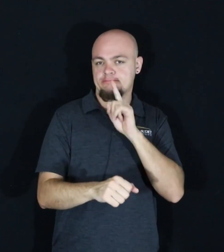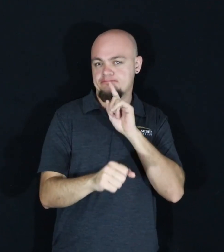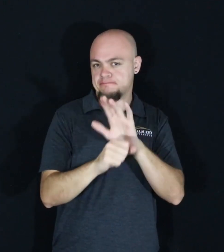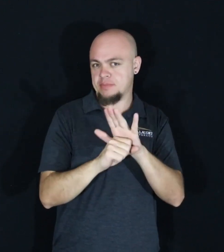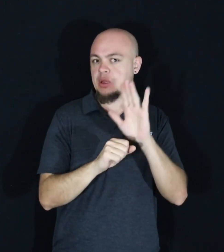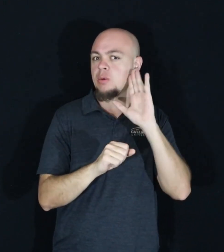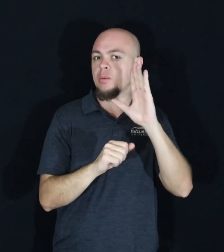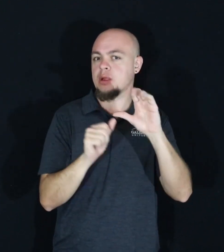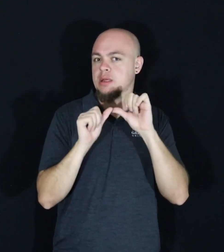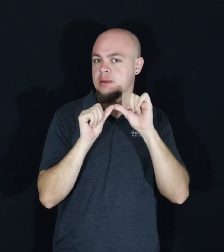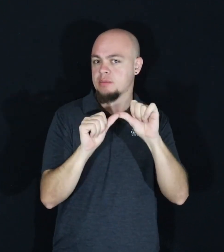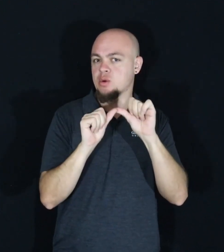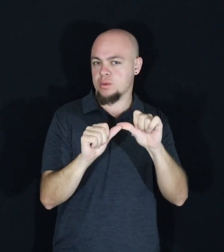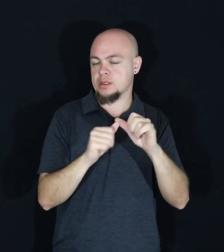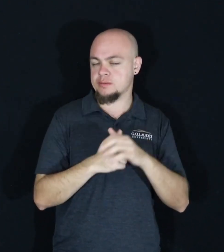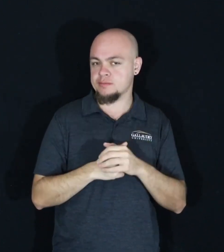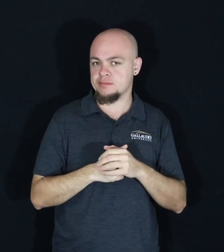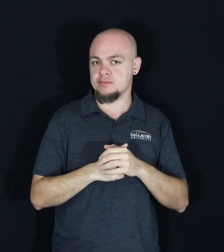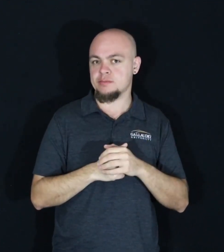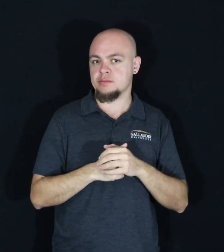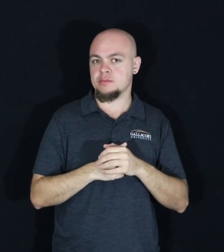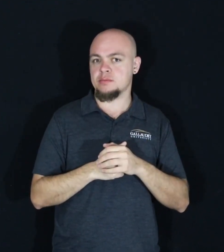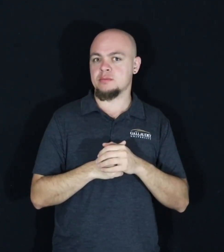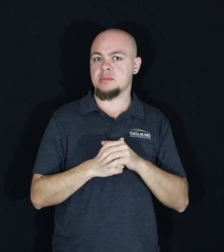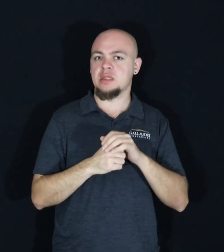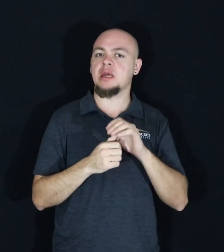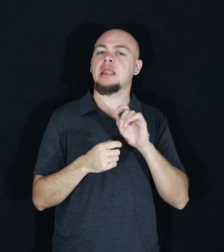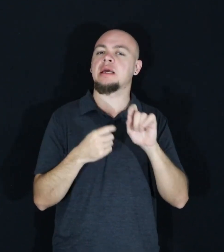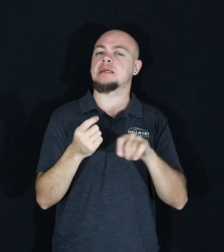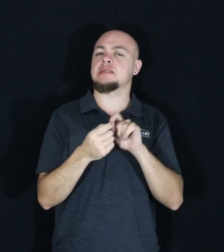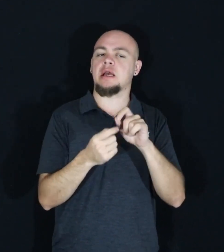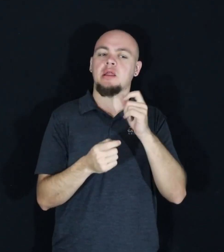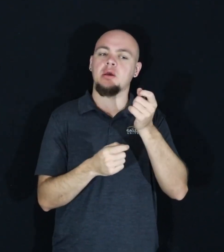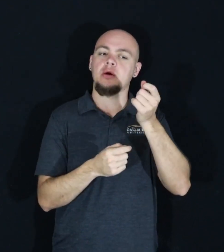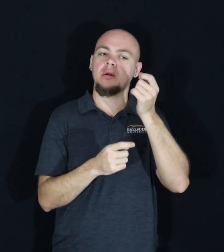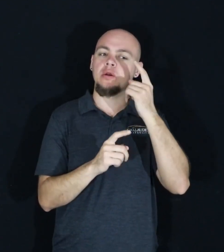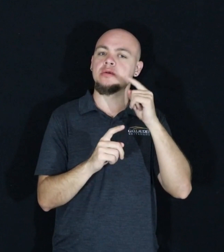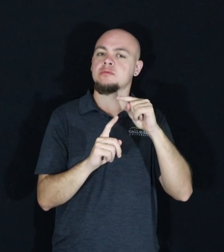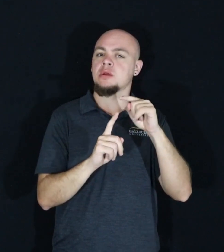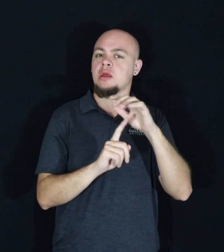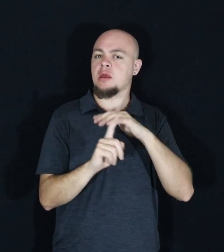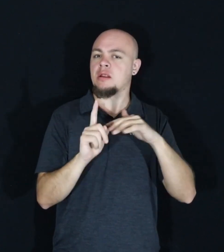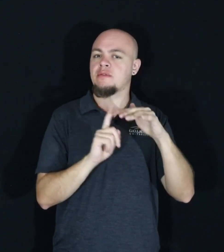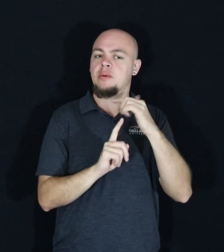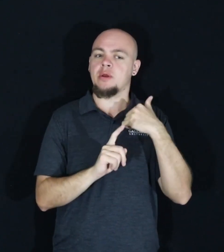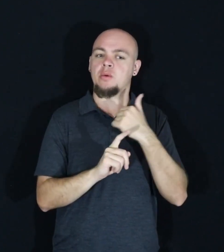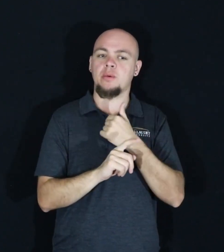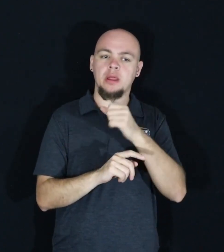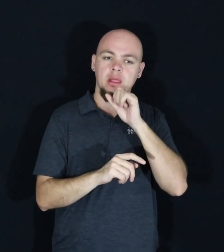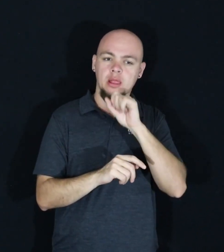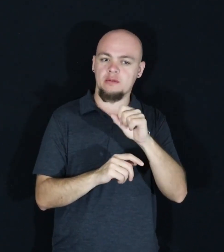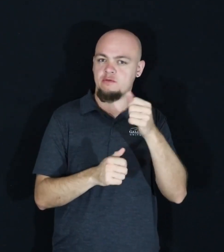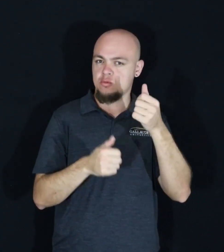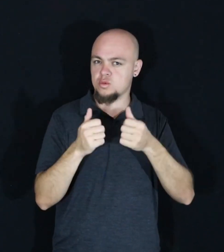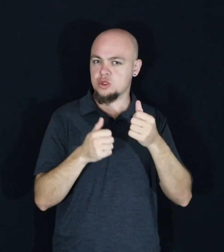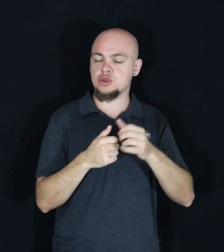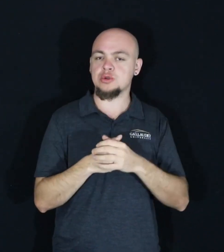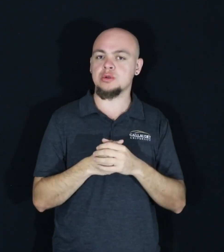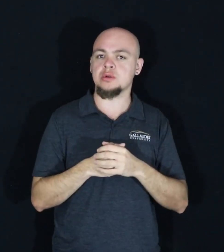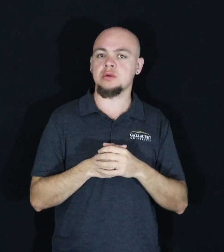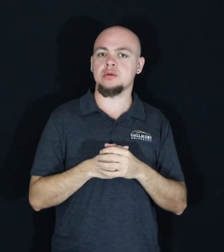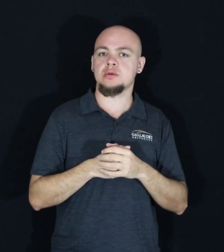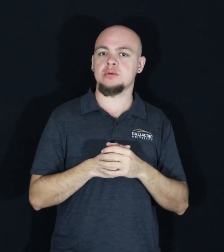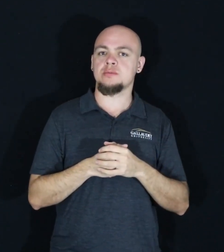going and just find out what is it about those environments that we really love. And